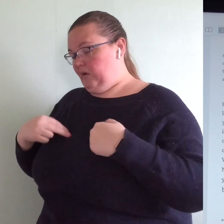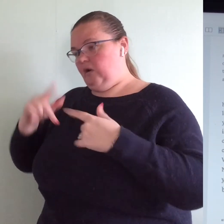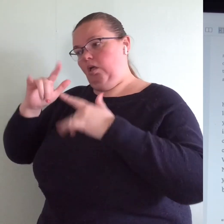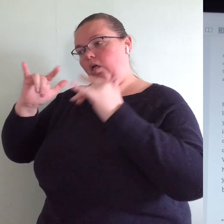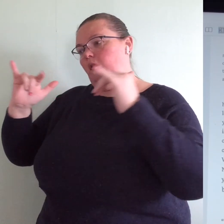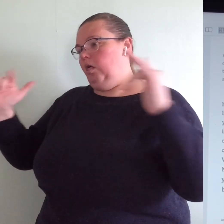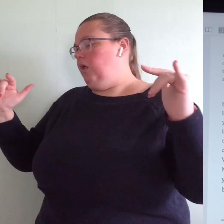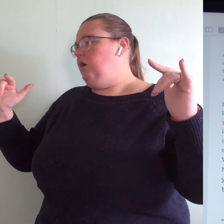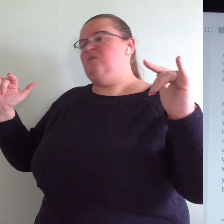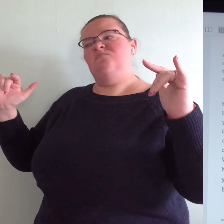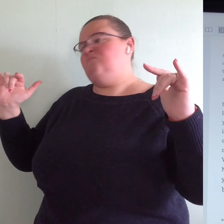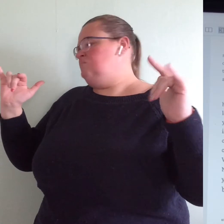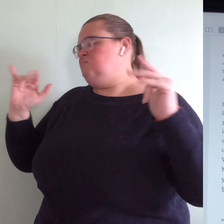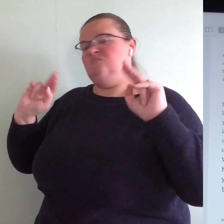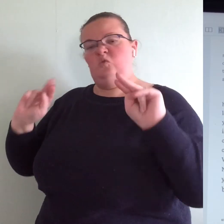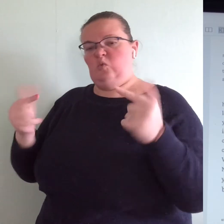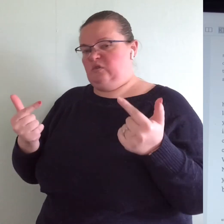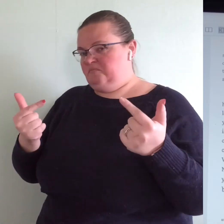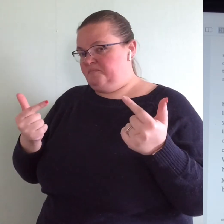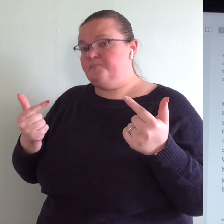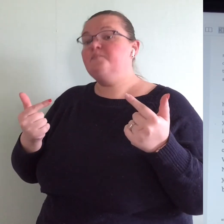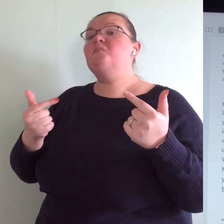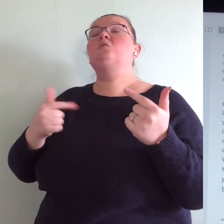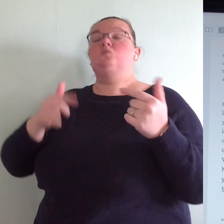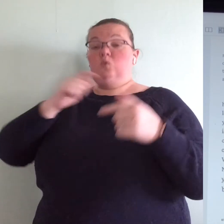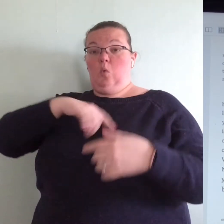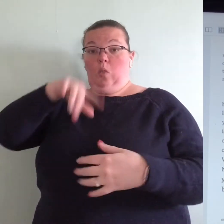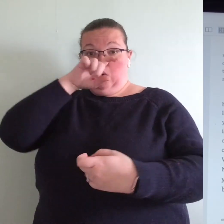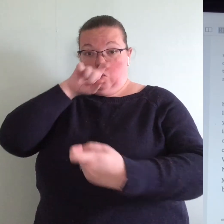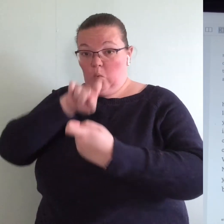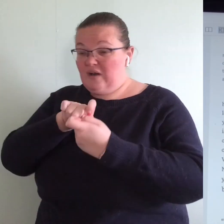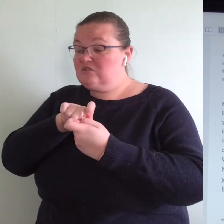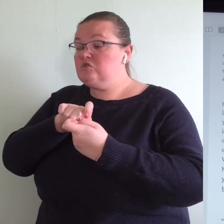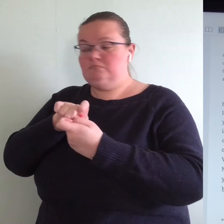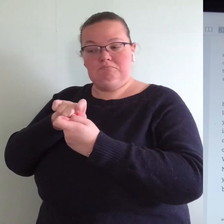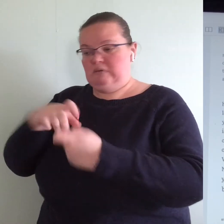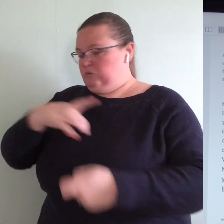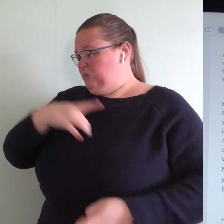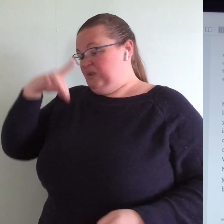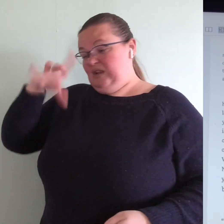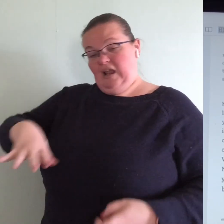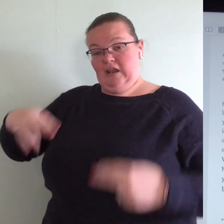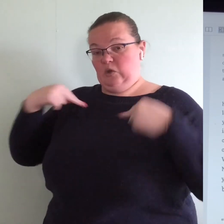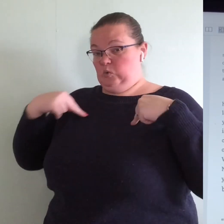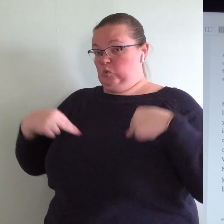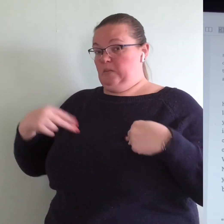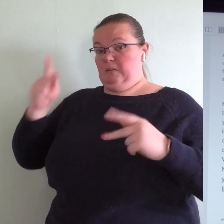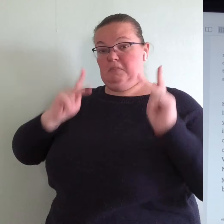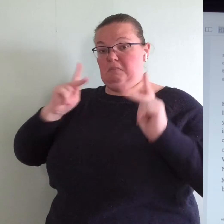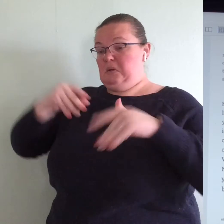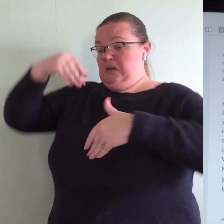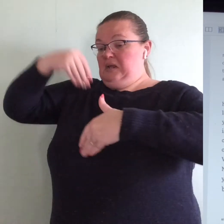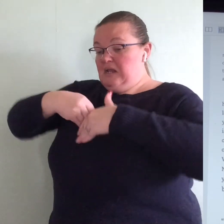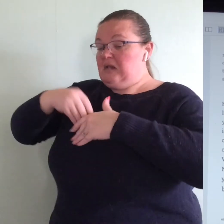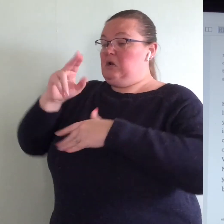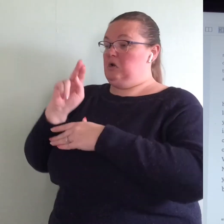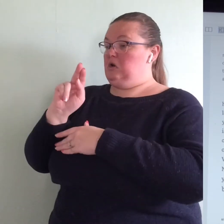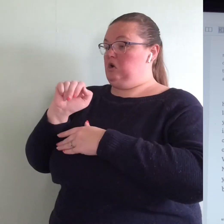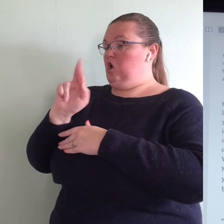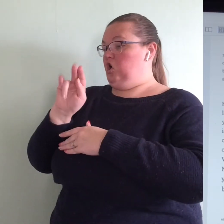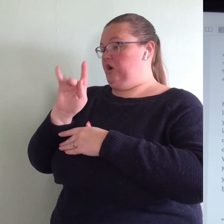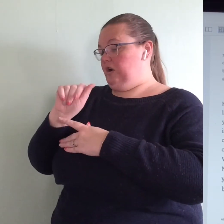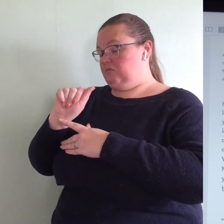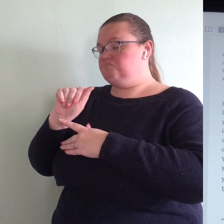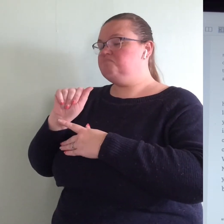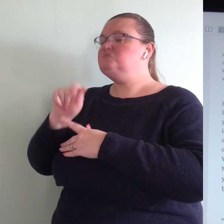hatchet. And that's why the witch is always on the lookout for any humans in Narnia. She's been watching for you this many